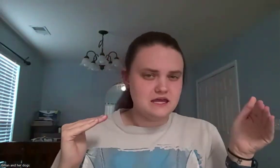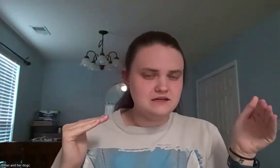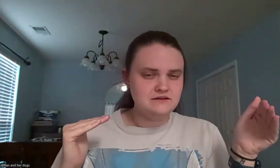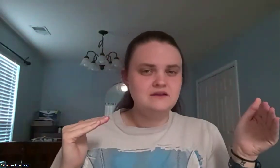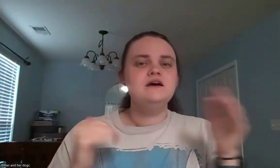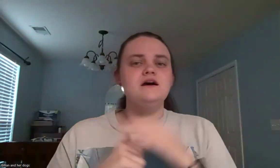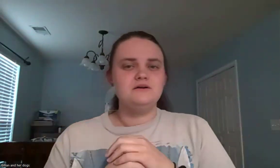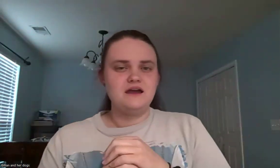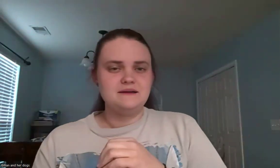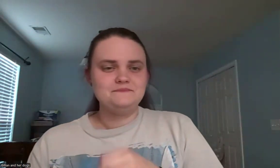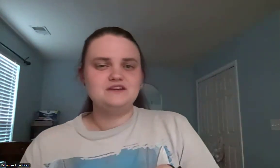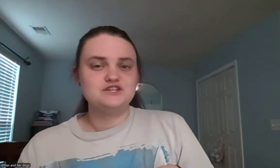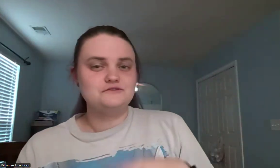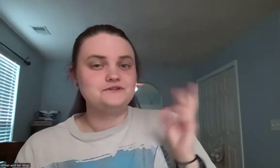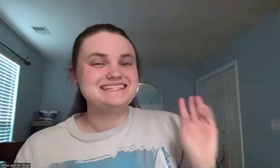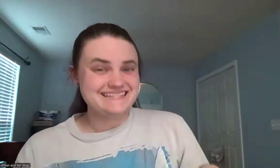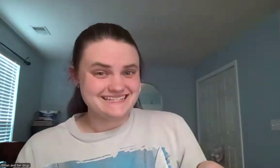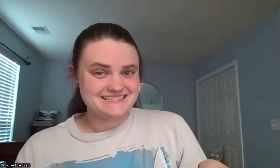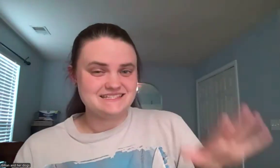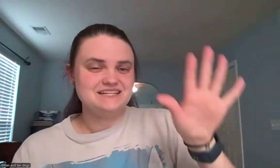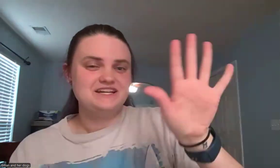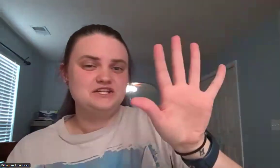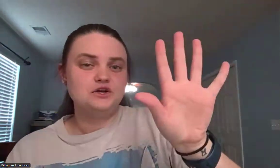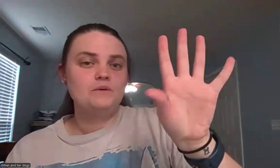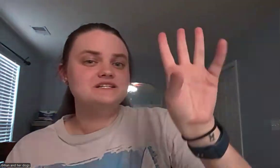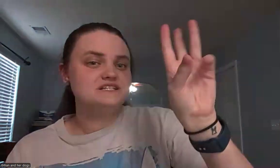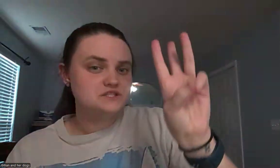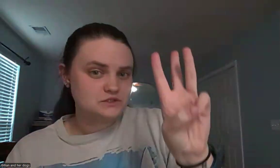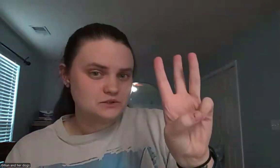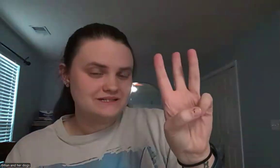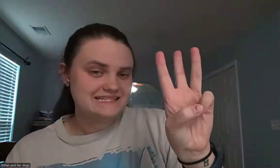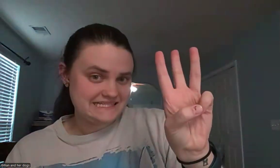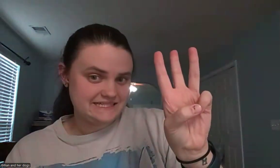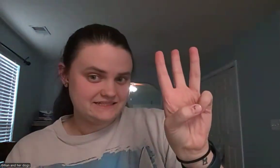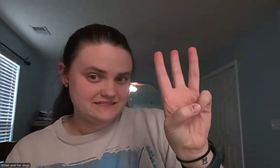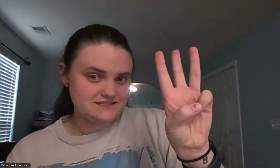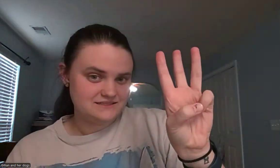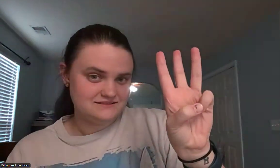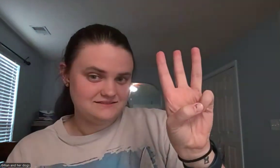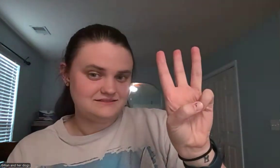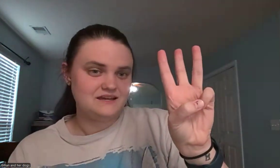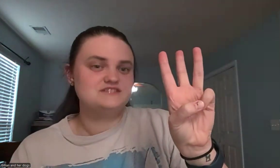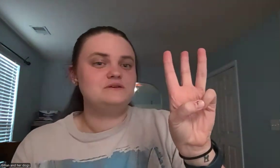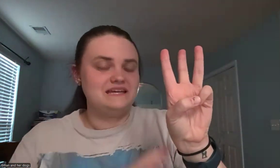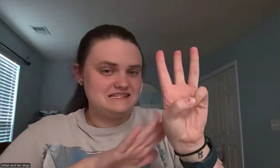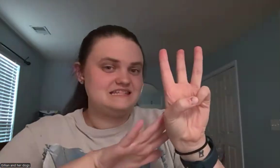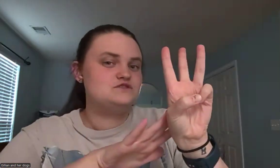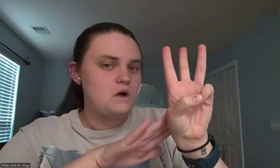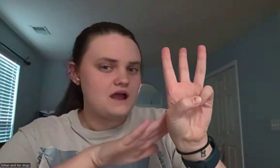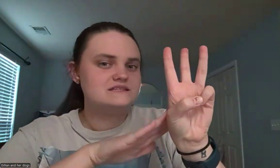6 through 10. Okay, so for six, you're going to do six. Okay, so like if this is why I said